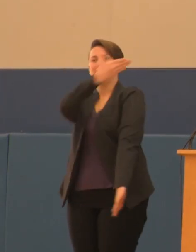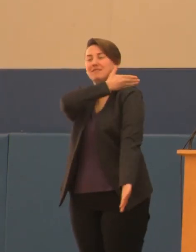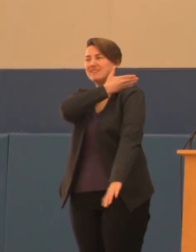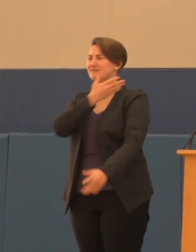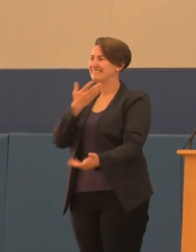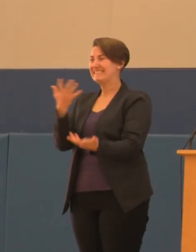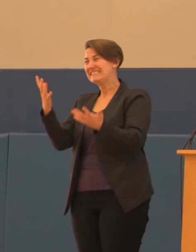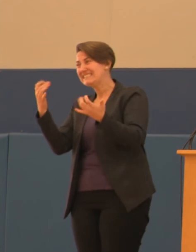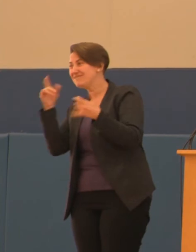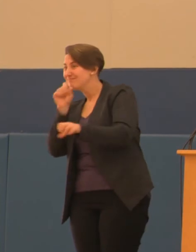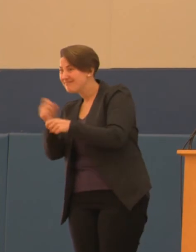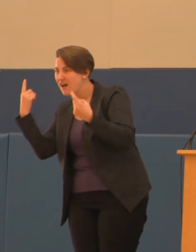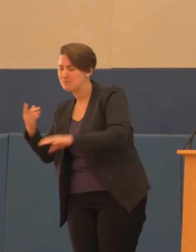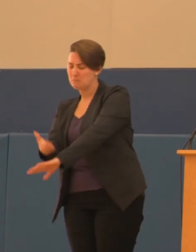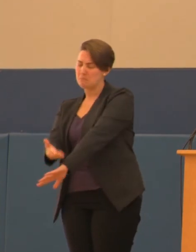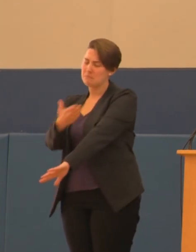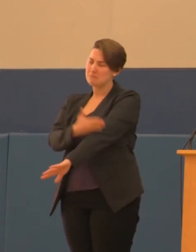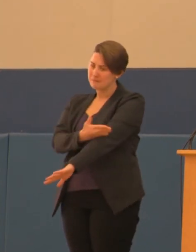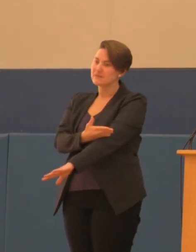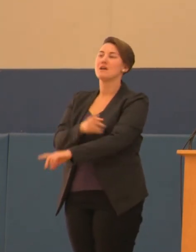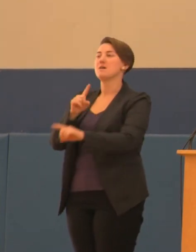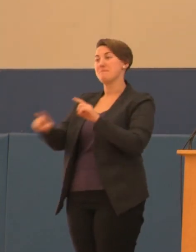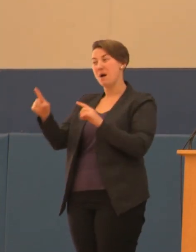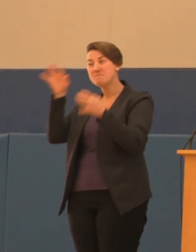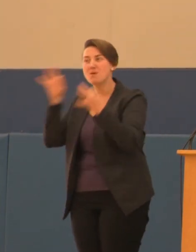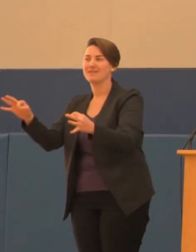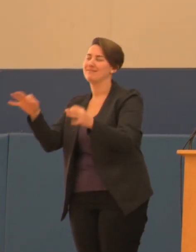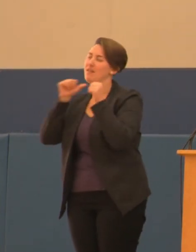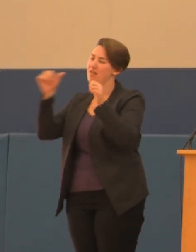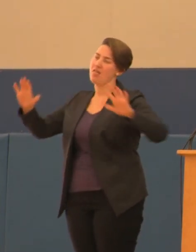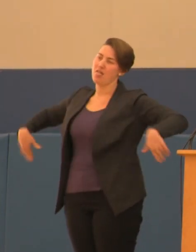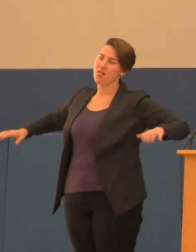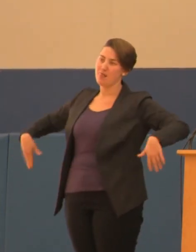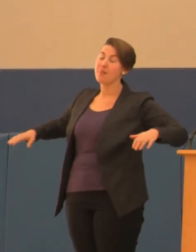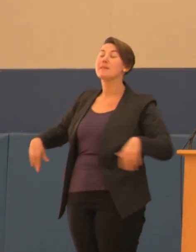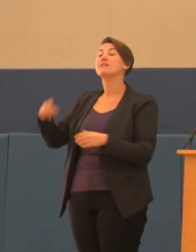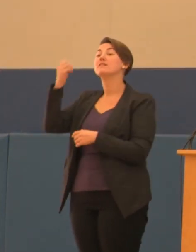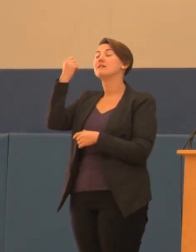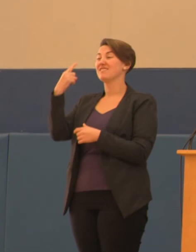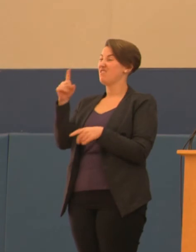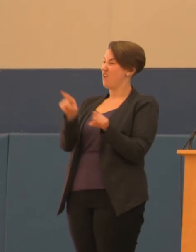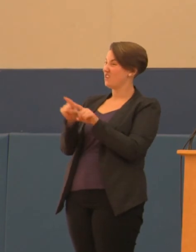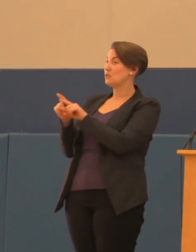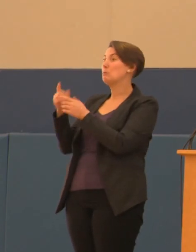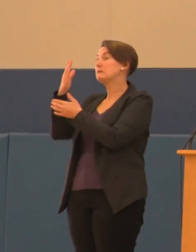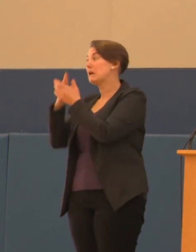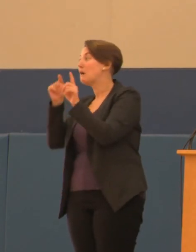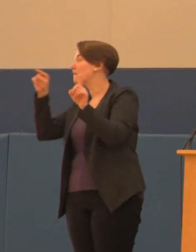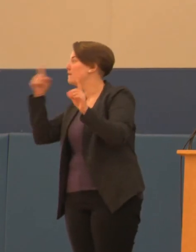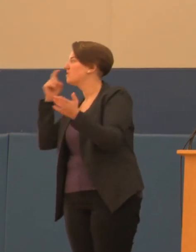better, obviously we know it is nowhere near where it should be. And in many ways, it has gotten somewhat